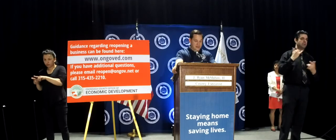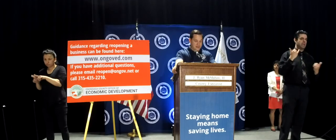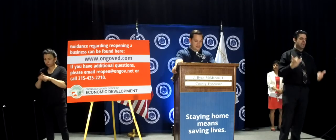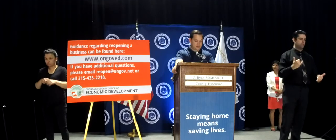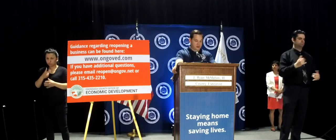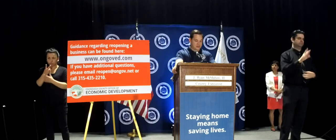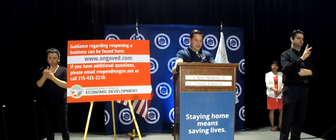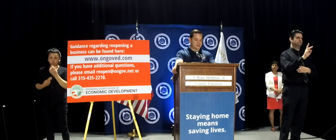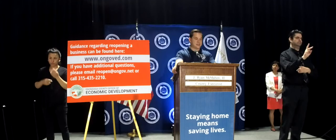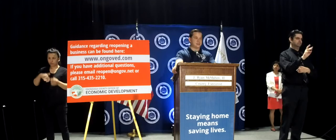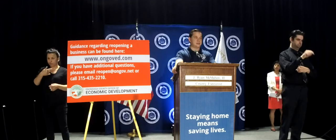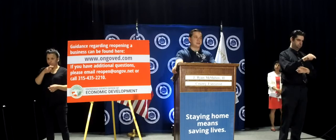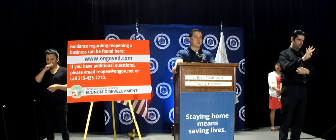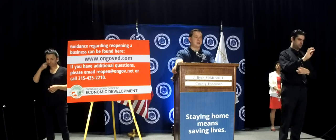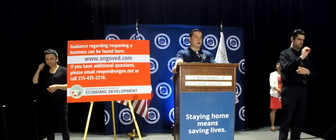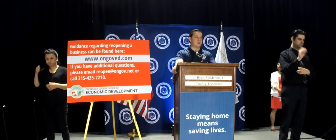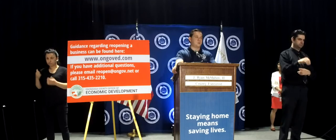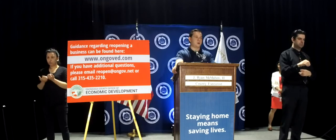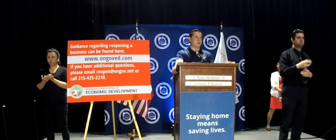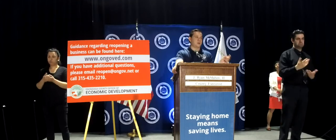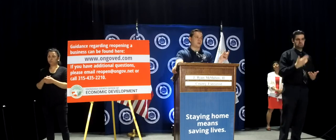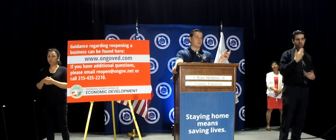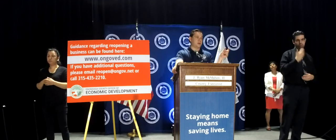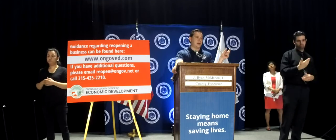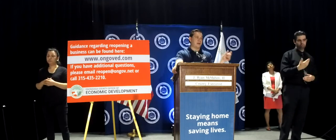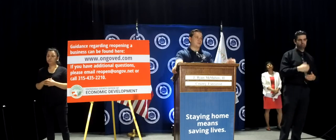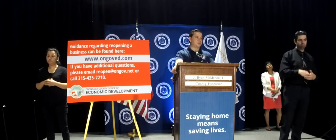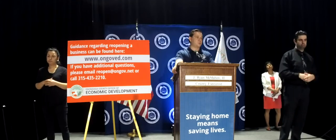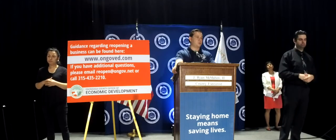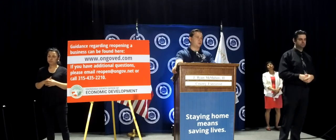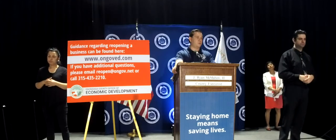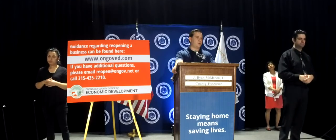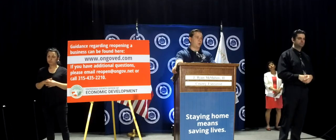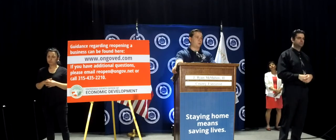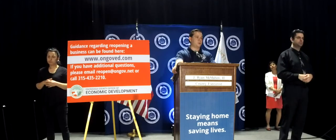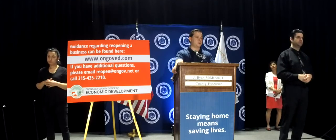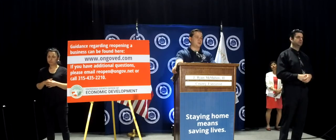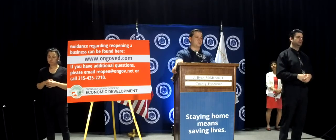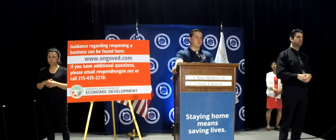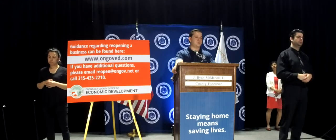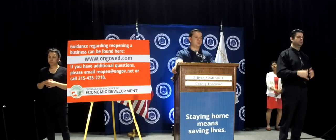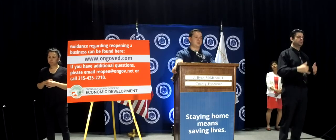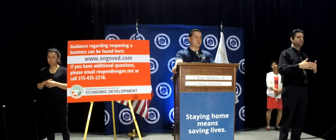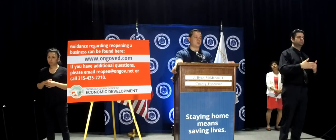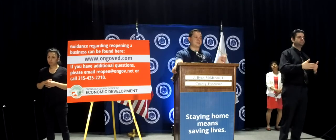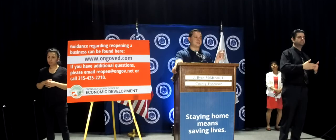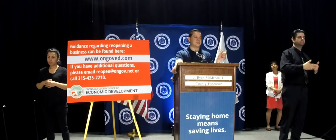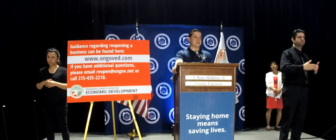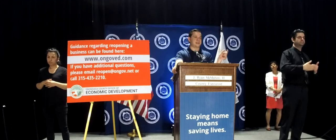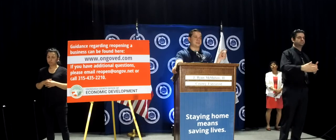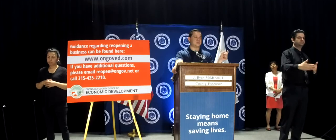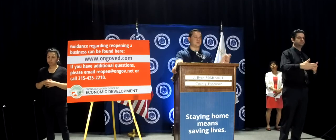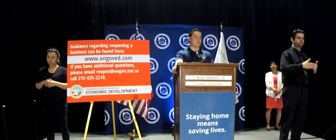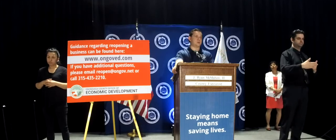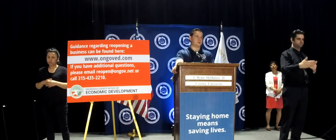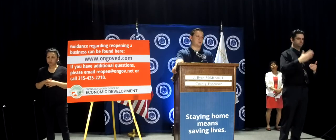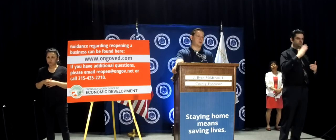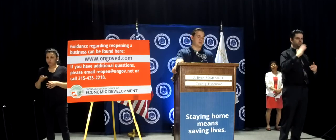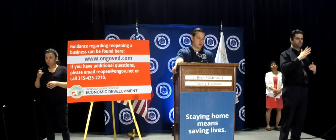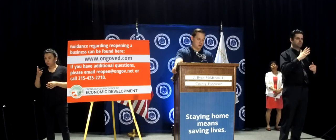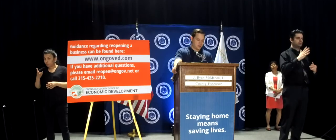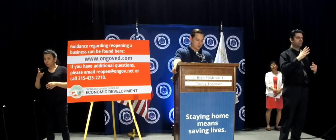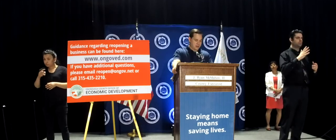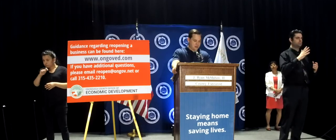3 days of our testing, we're going to look at 3-day averages moving forward because we've been increasing the testing so